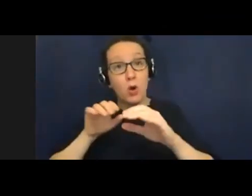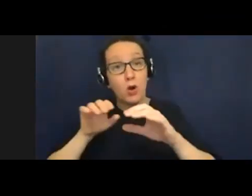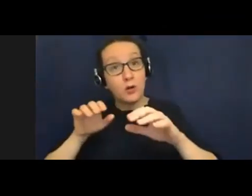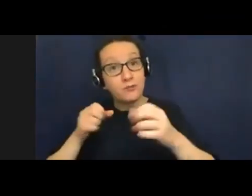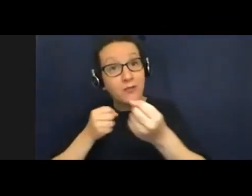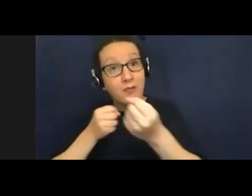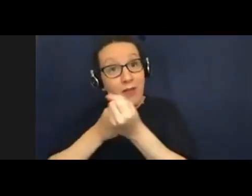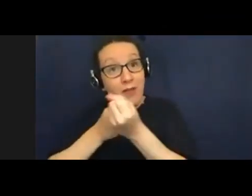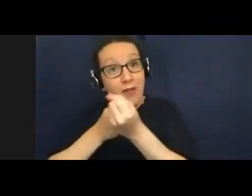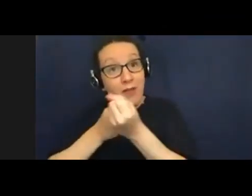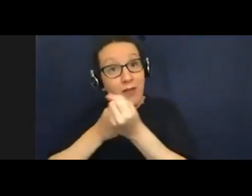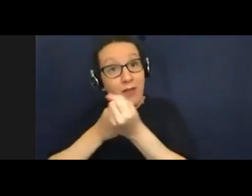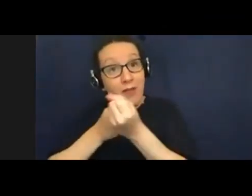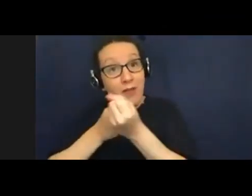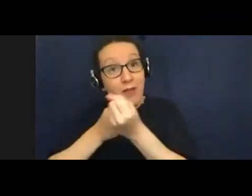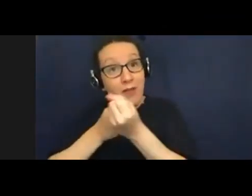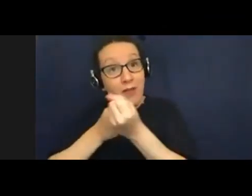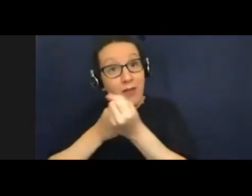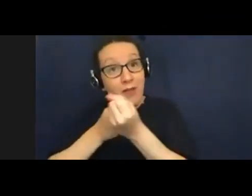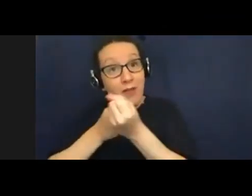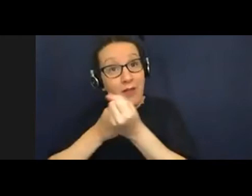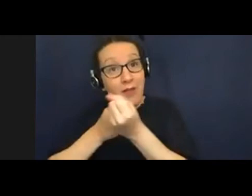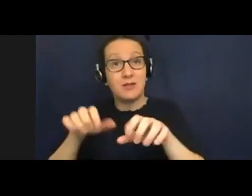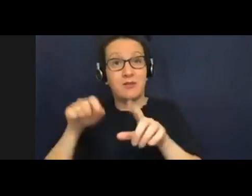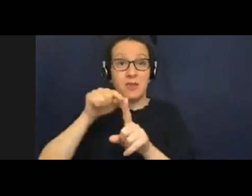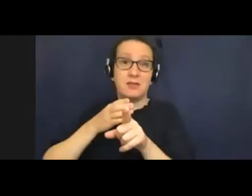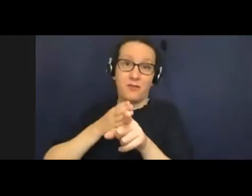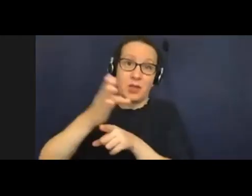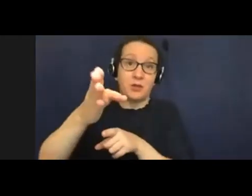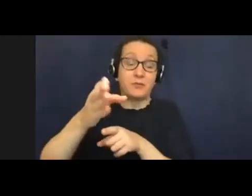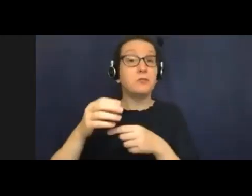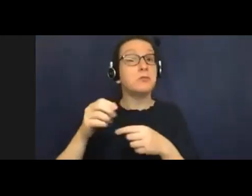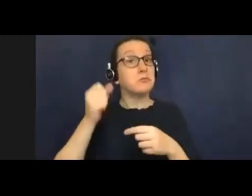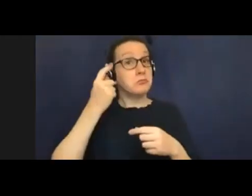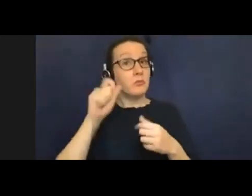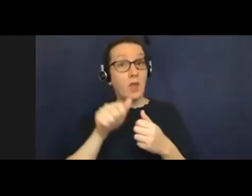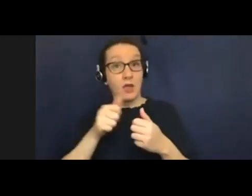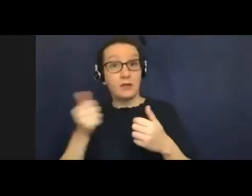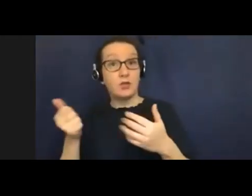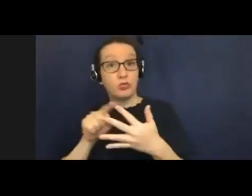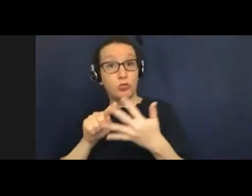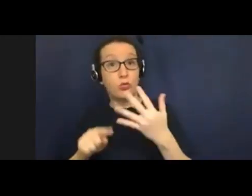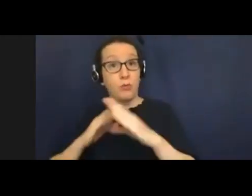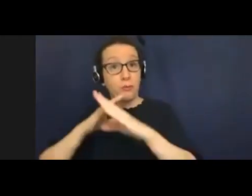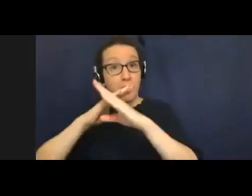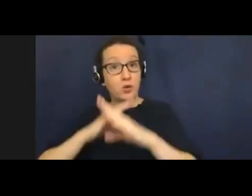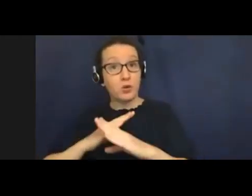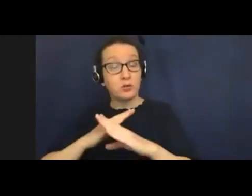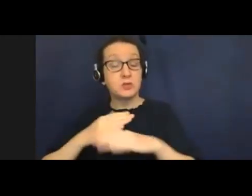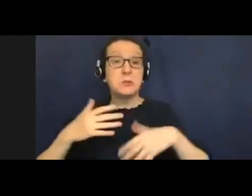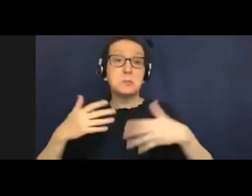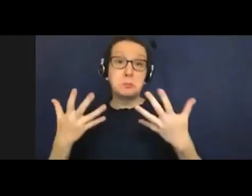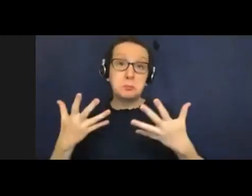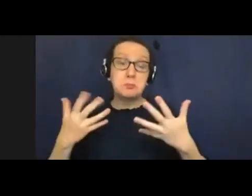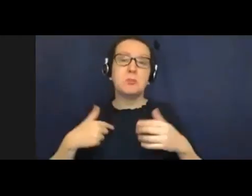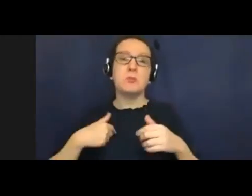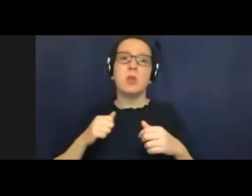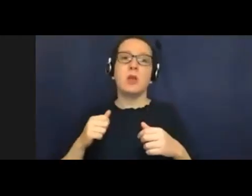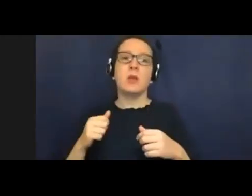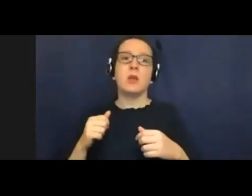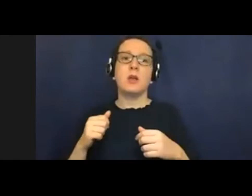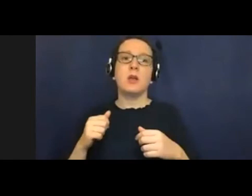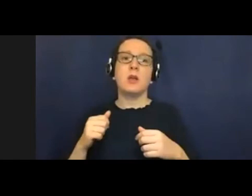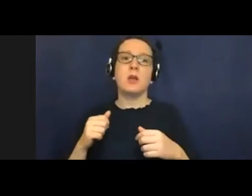sphere. Regarding additional barriers, I could mention